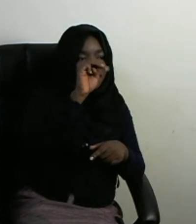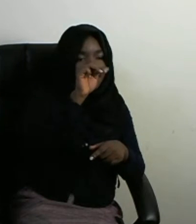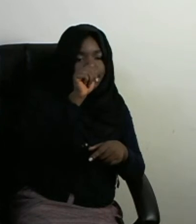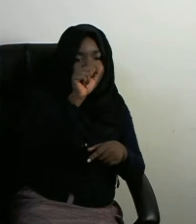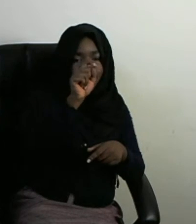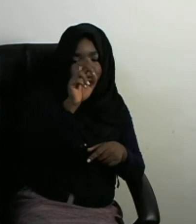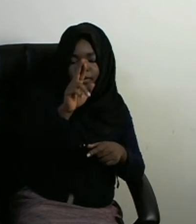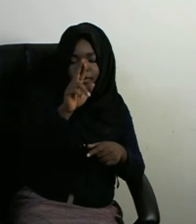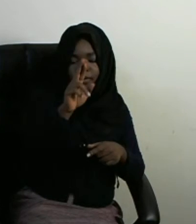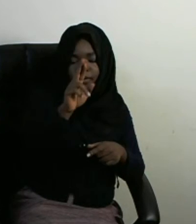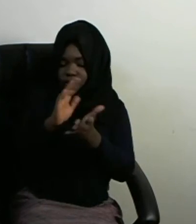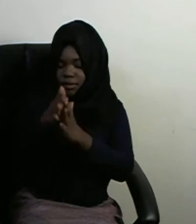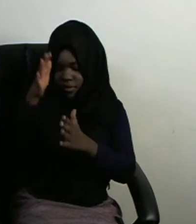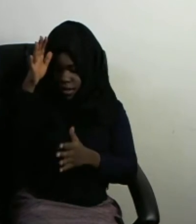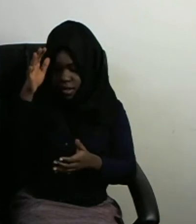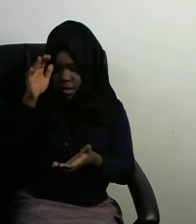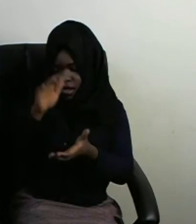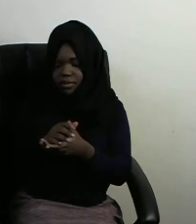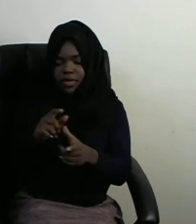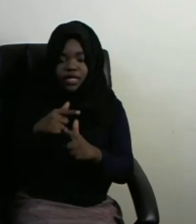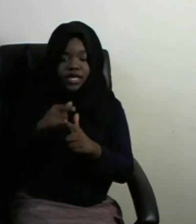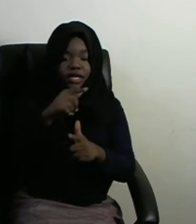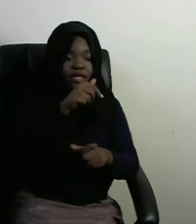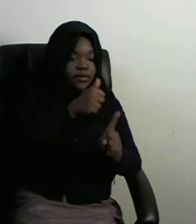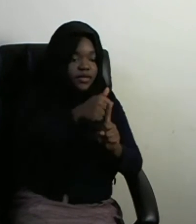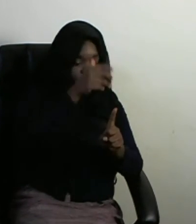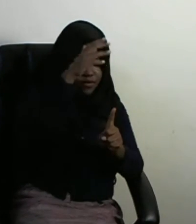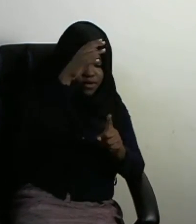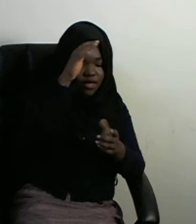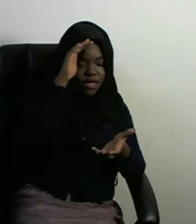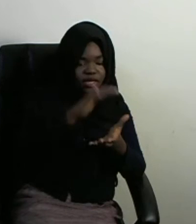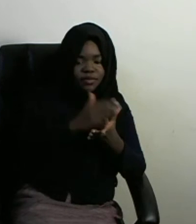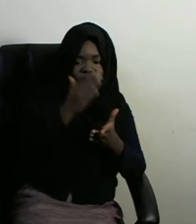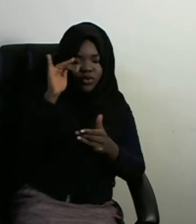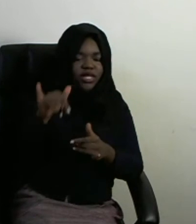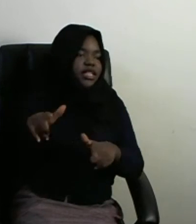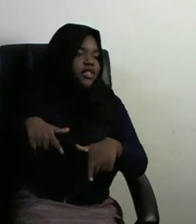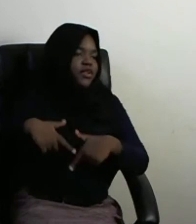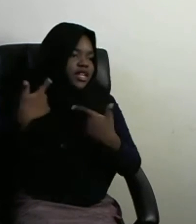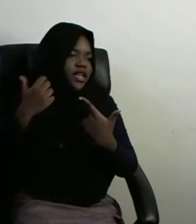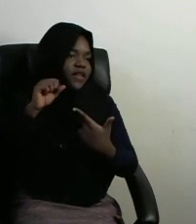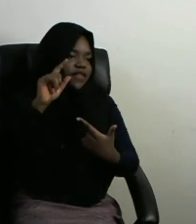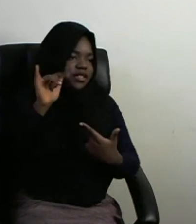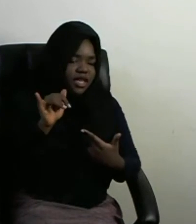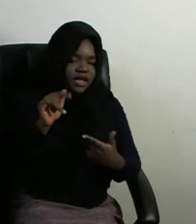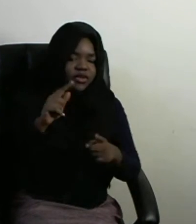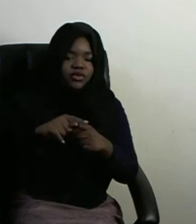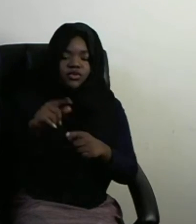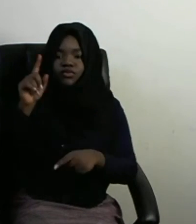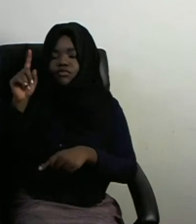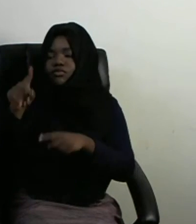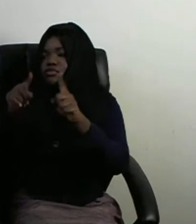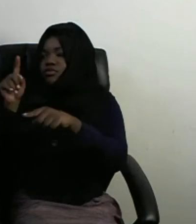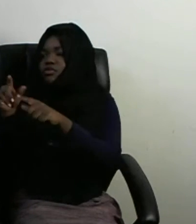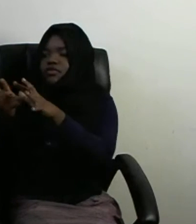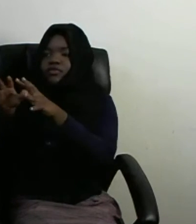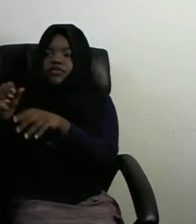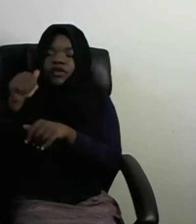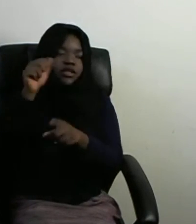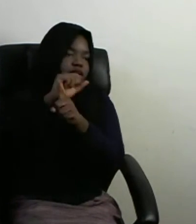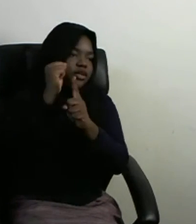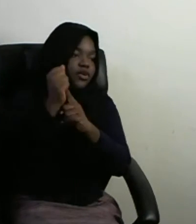husband. Her husband knows that this is their lifestyle. So if she gets into an act